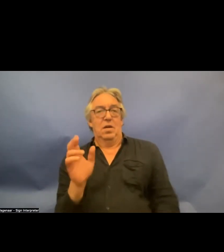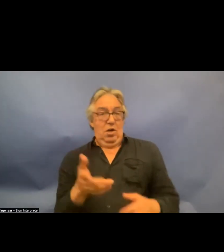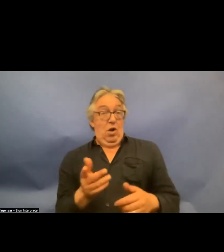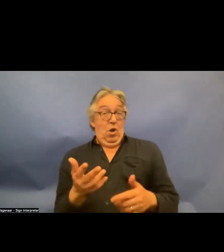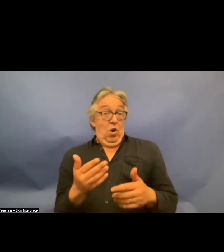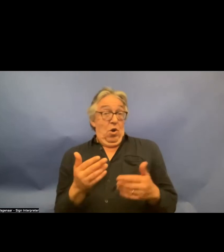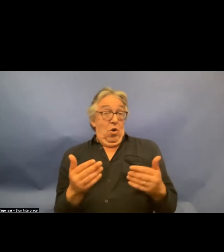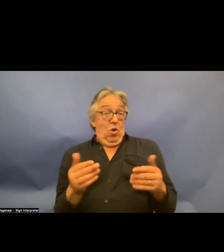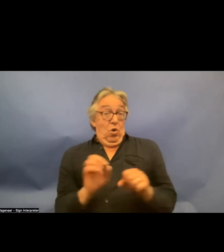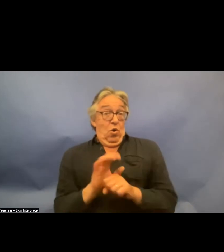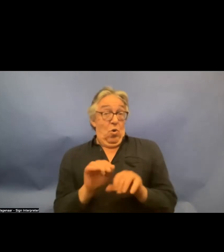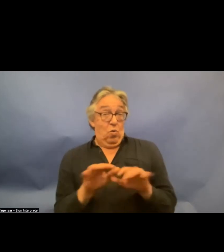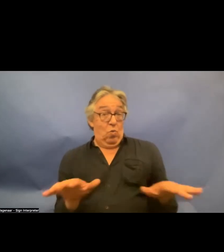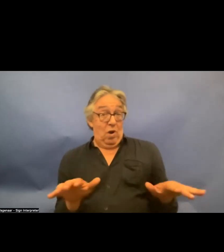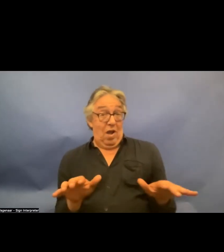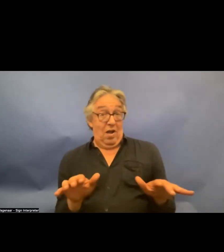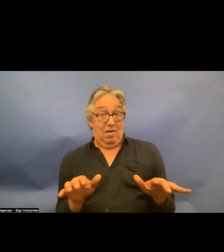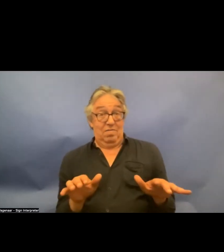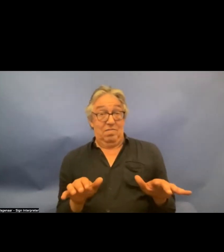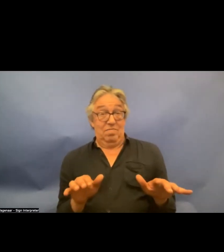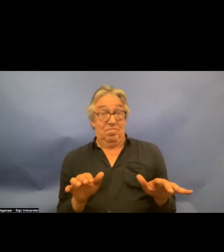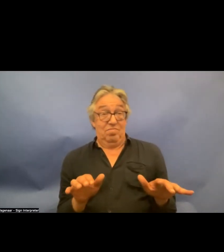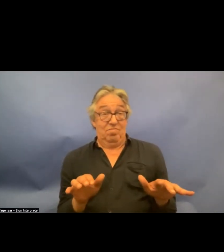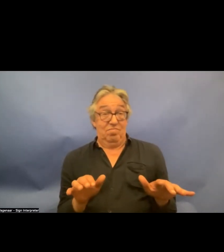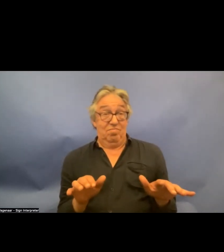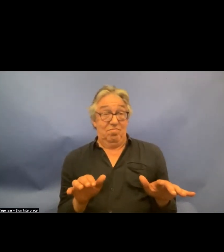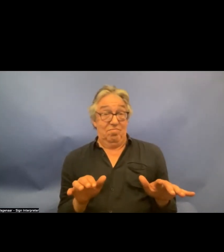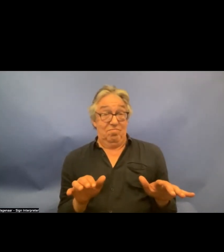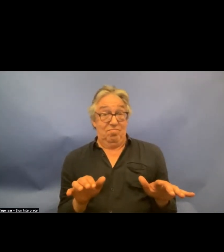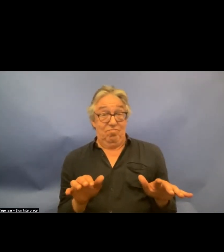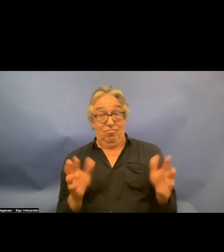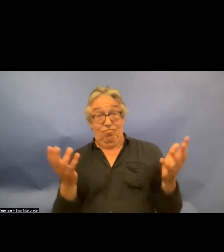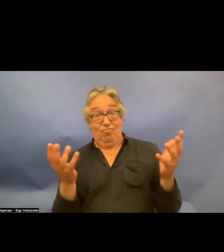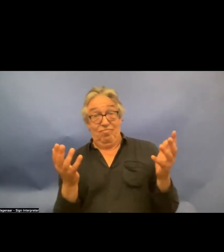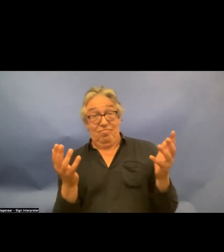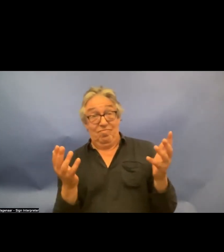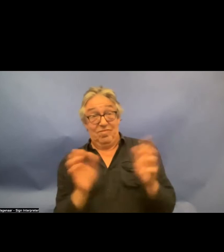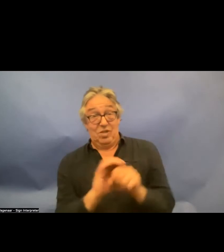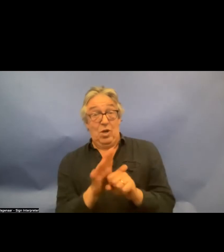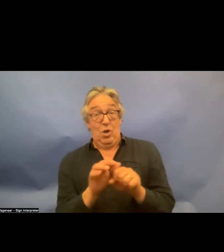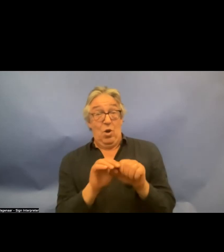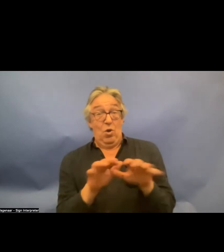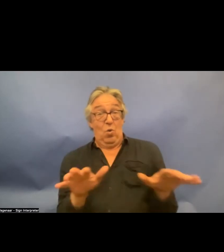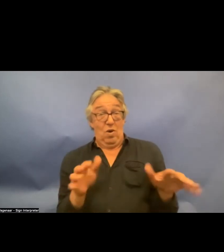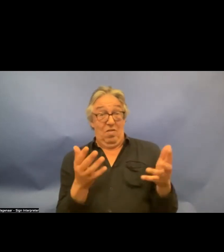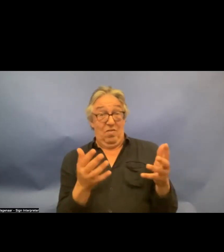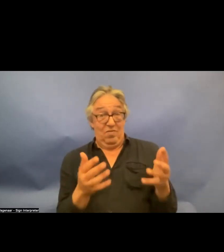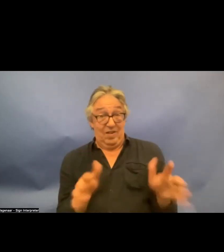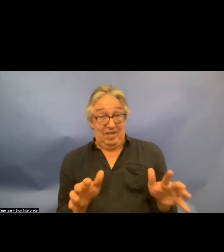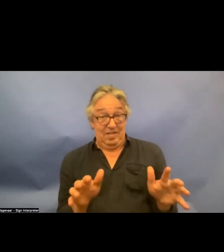we make the institutionalization working group, first of all. And